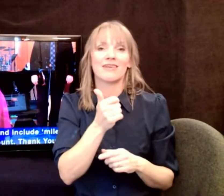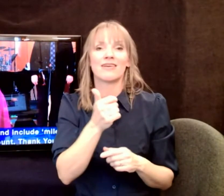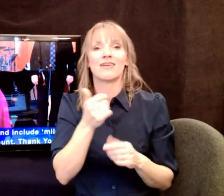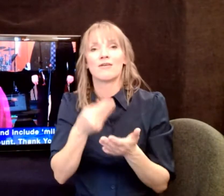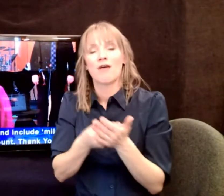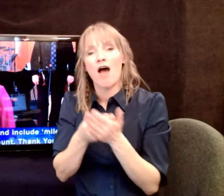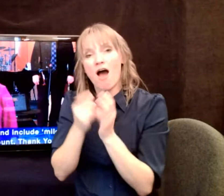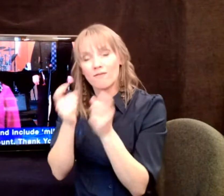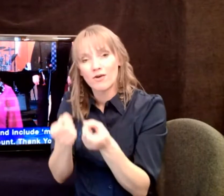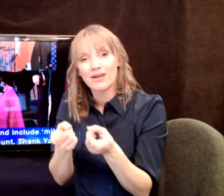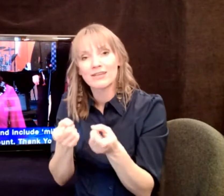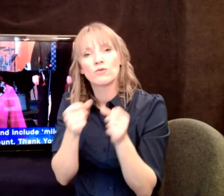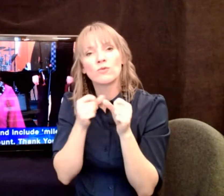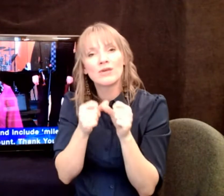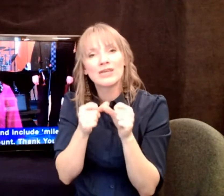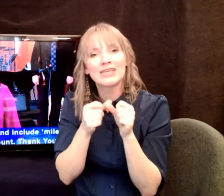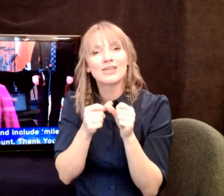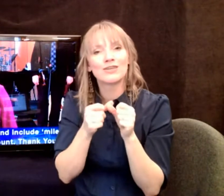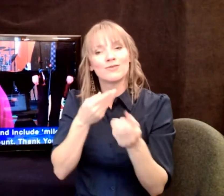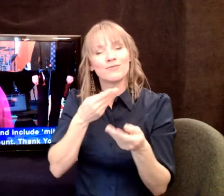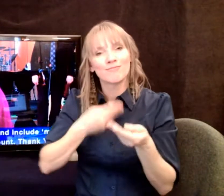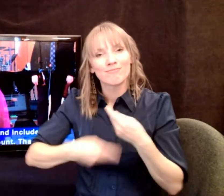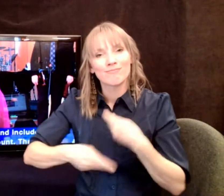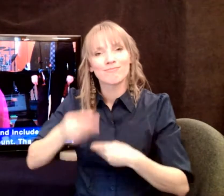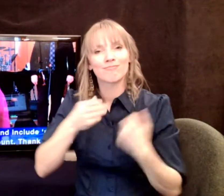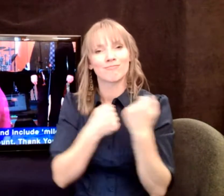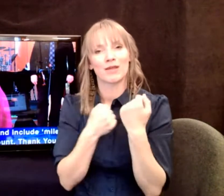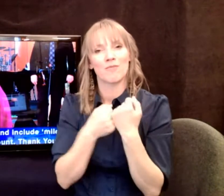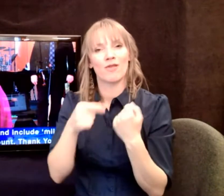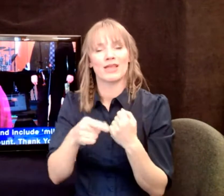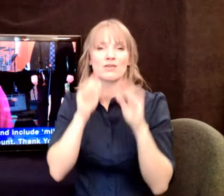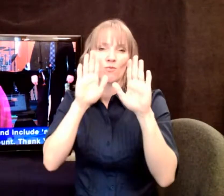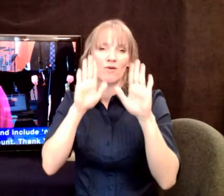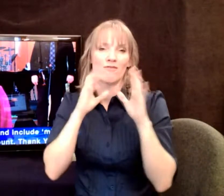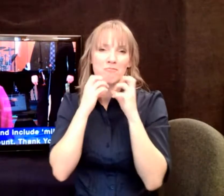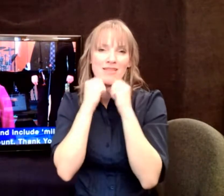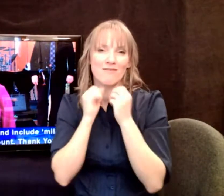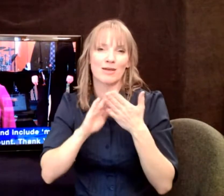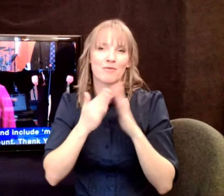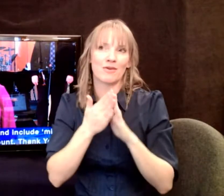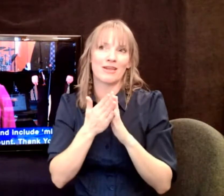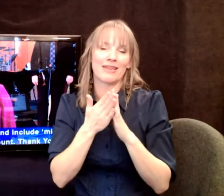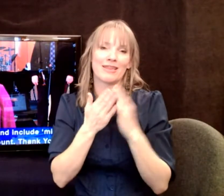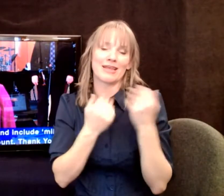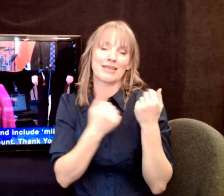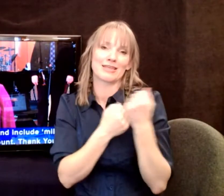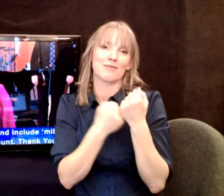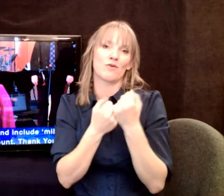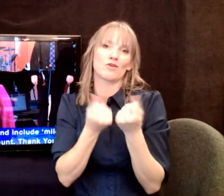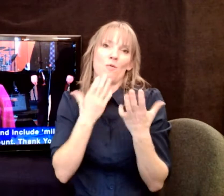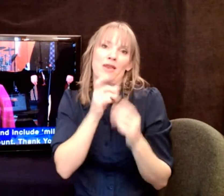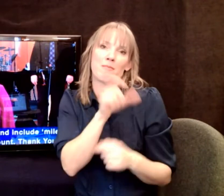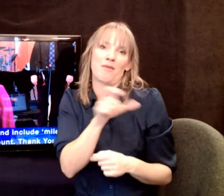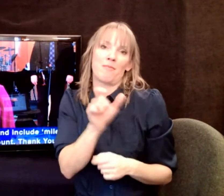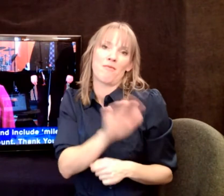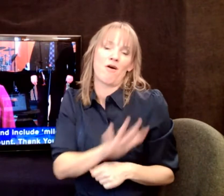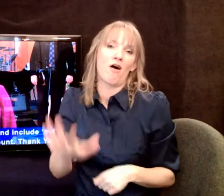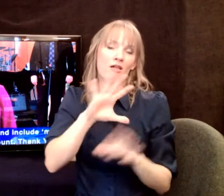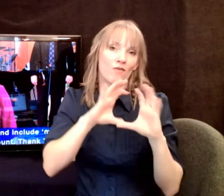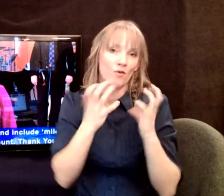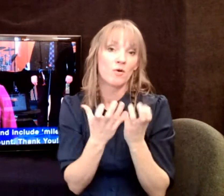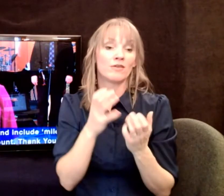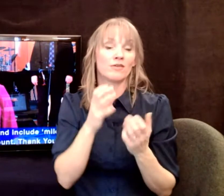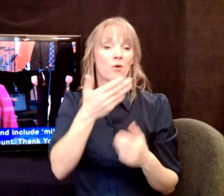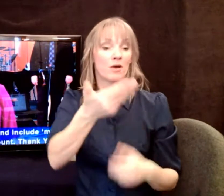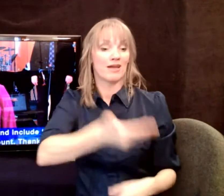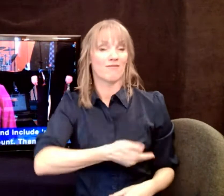to resource and be a resource for this wonderful, beloved community that serves so many in the world. And so, in that invitation,